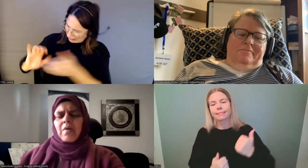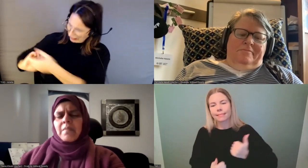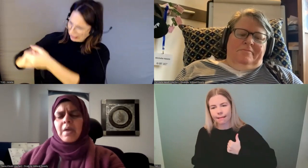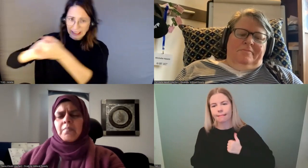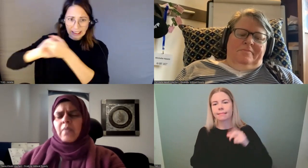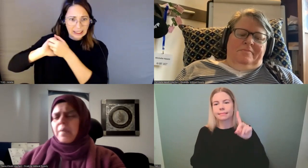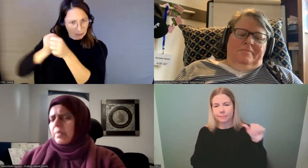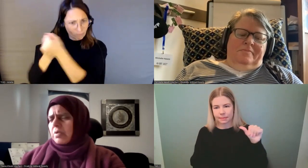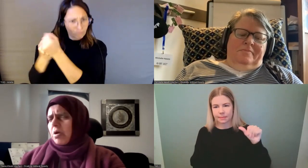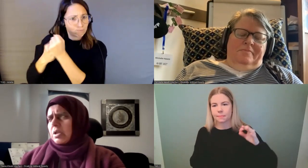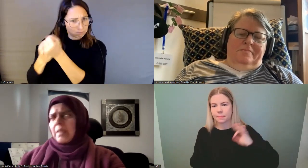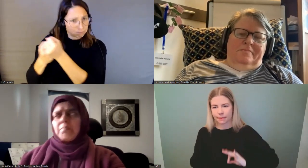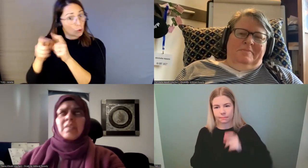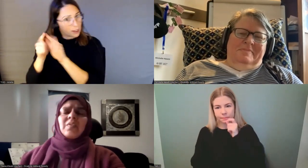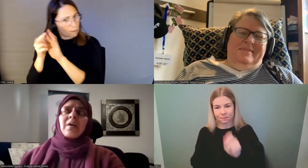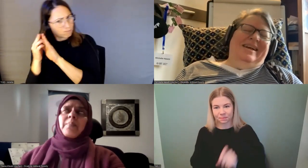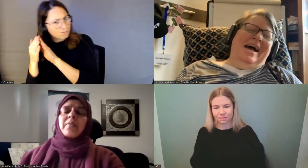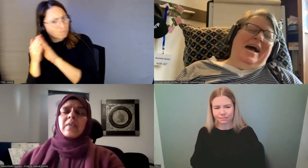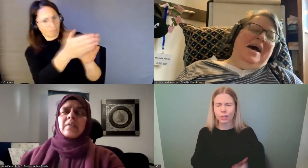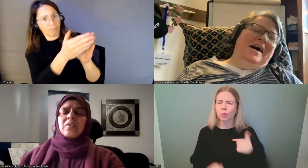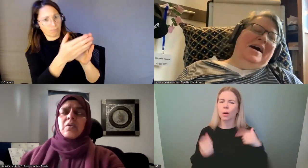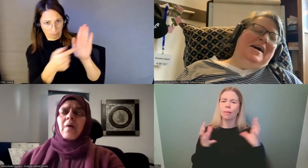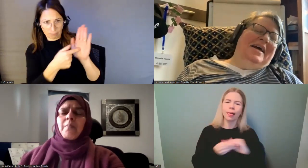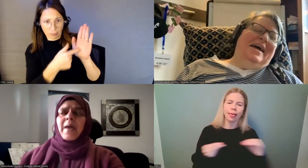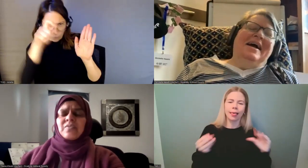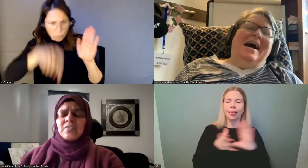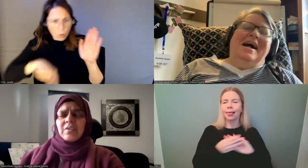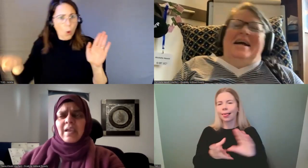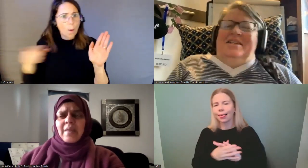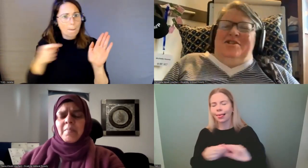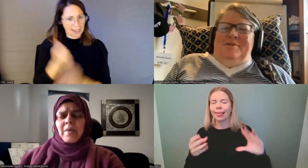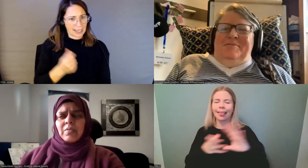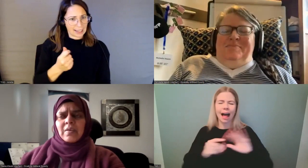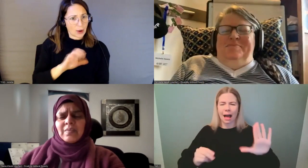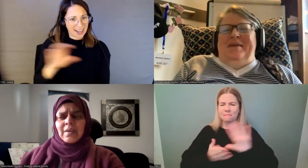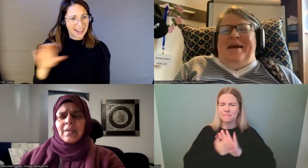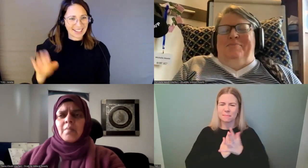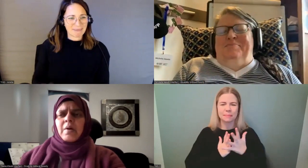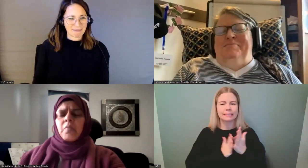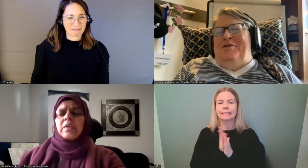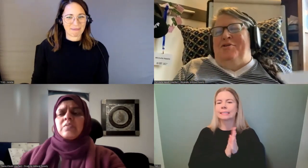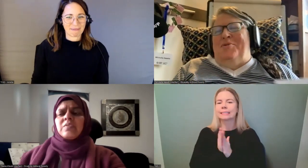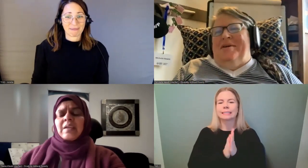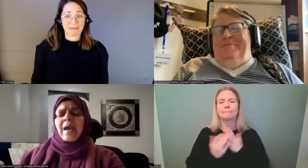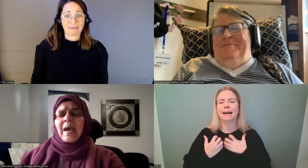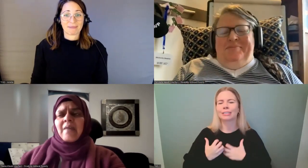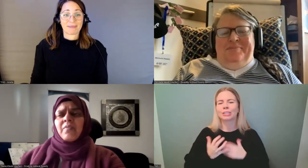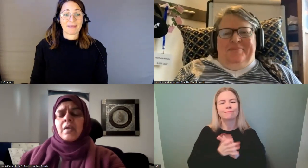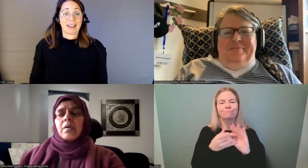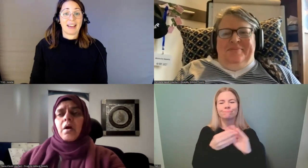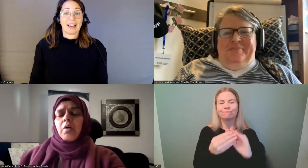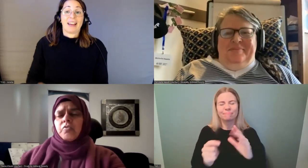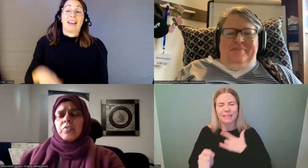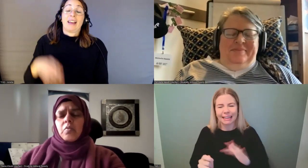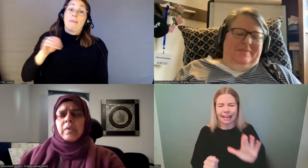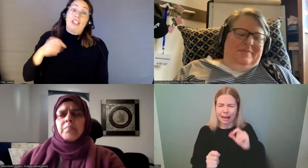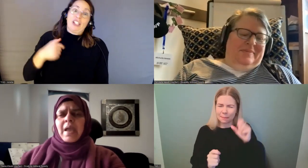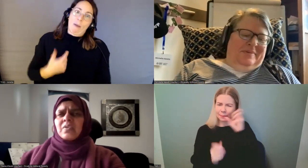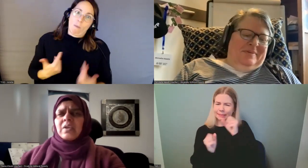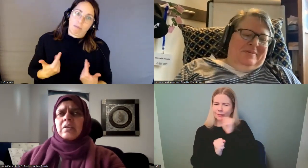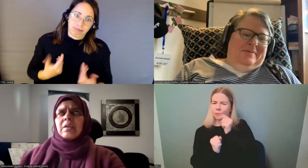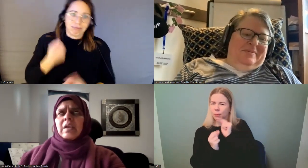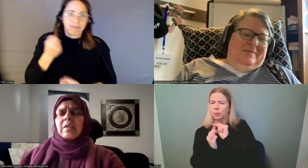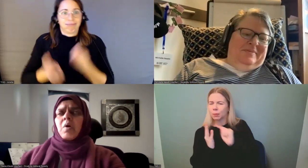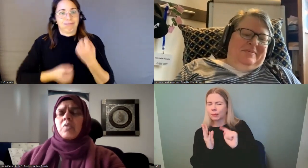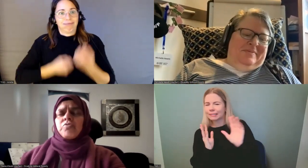So Michelle, I'm rambling on and I missed a couple of things. You know how passionate I'll I am catch them about up. this. Yeah. But we Don't you did worry. have also, we